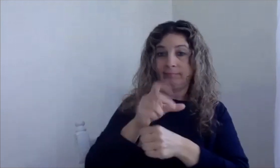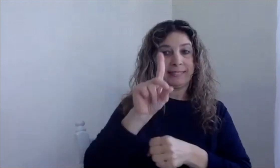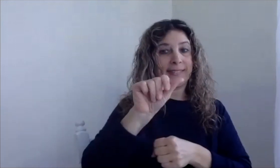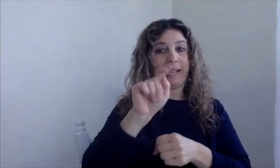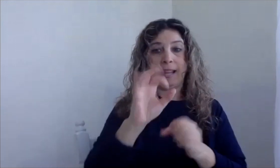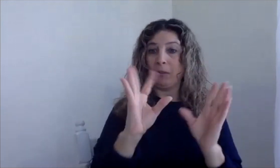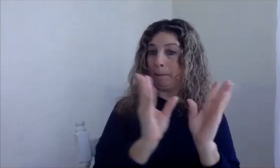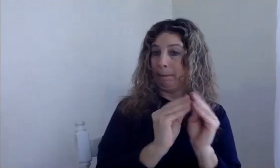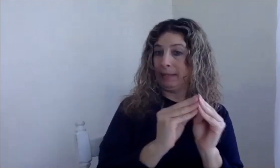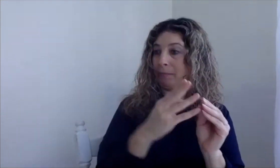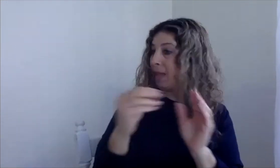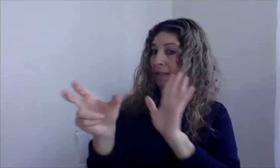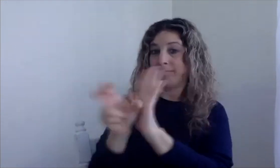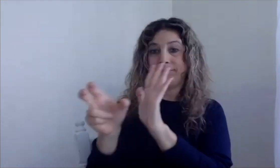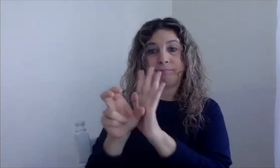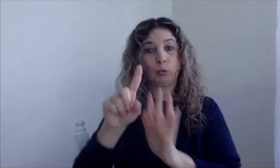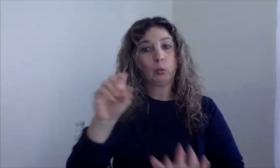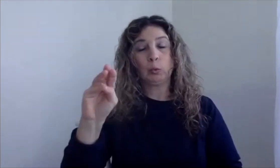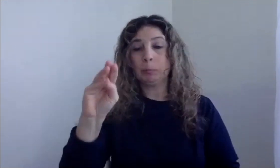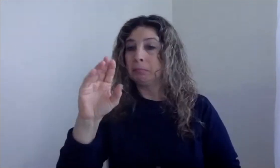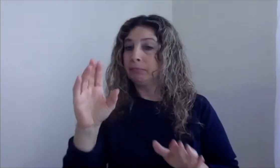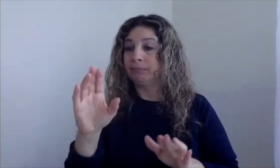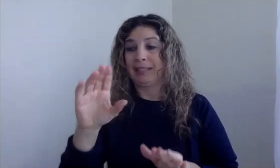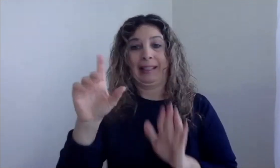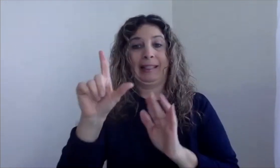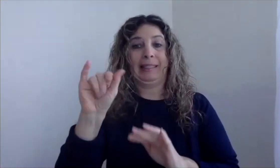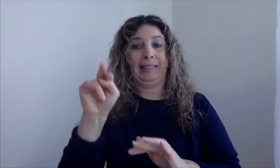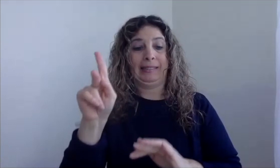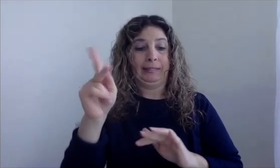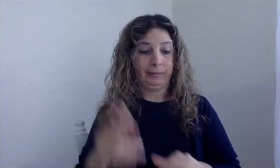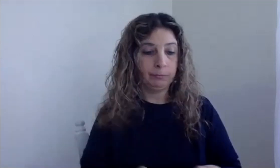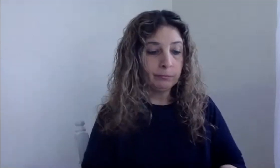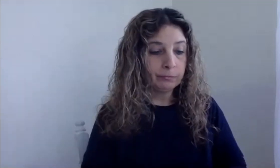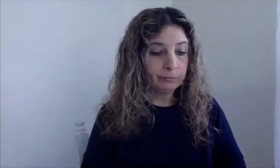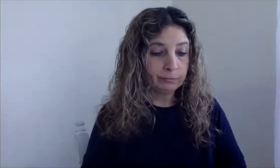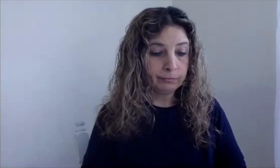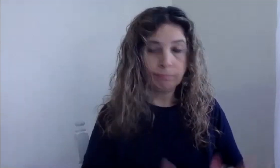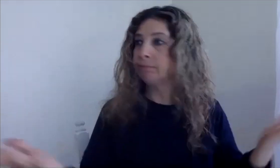So I've yet to receive a date for the second meeting or the recording of the first meeting.